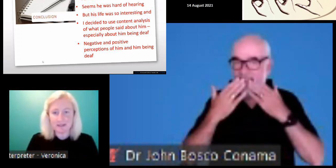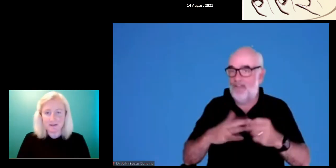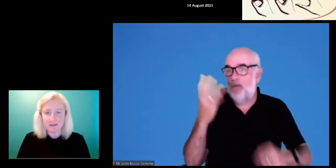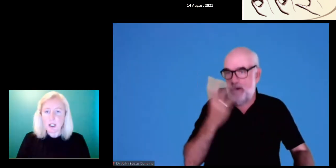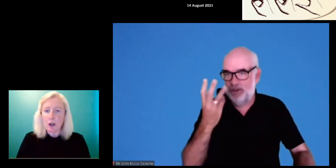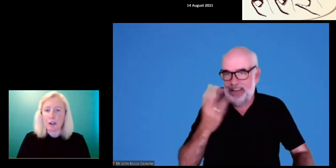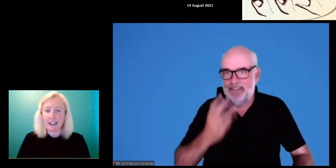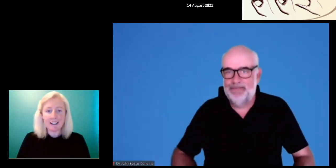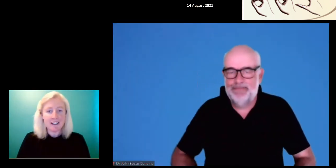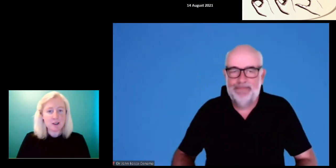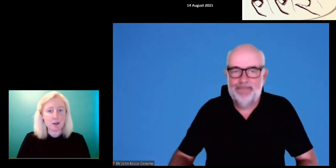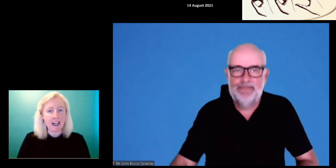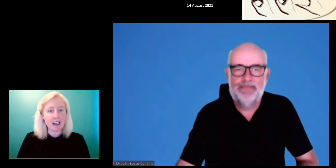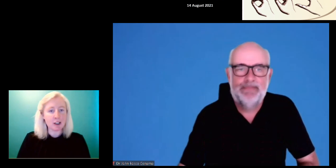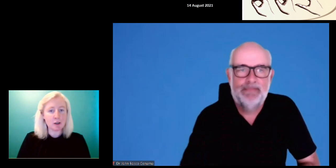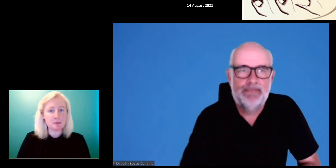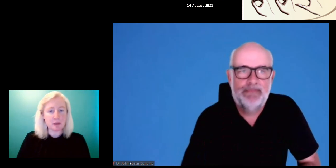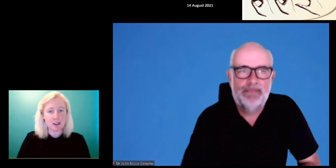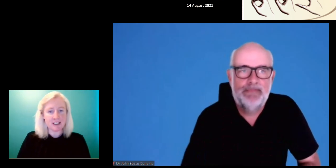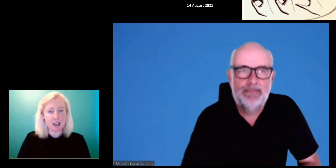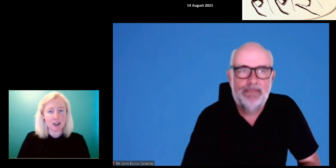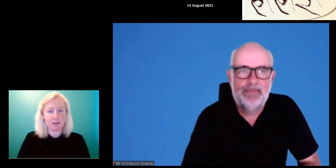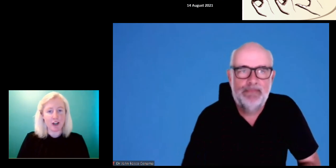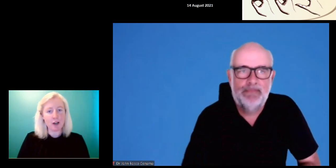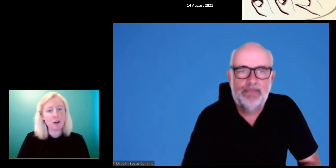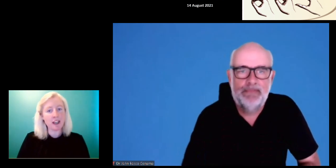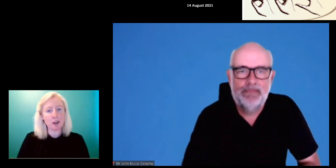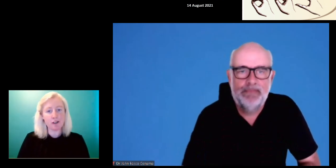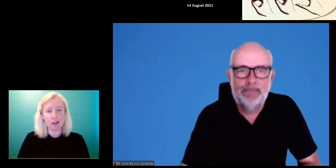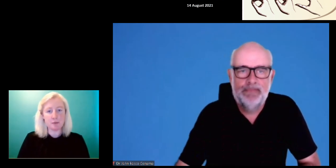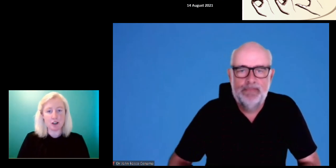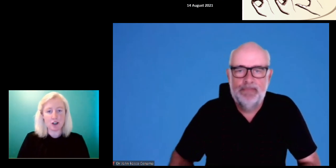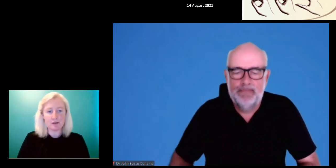Okay, so that concludes my presentation for now. Thank you very much.